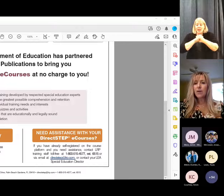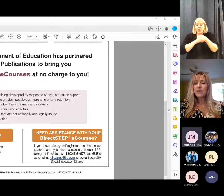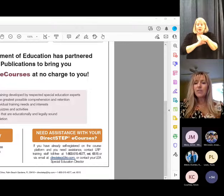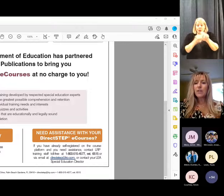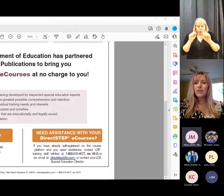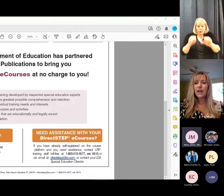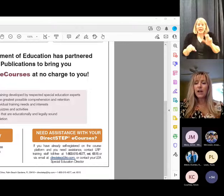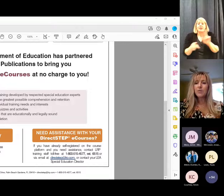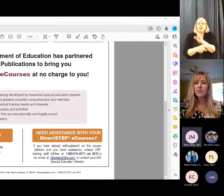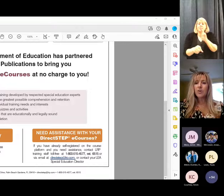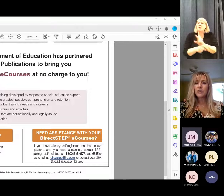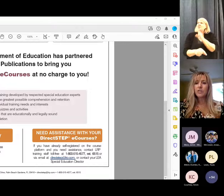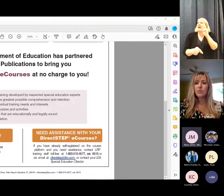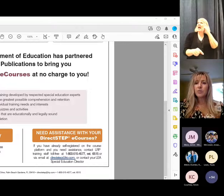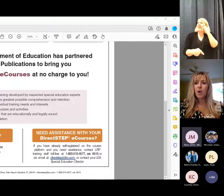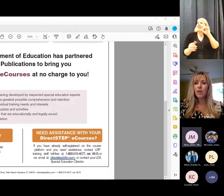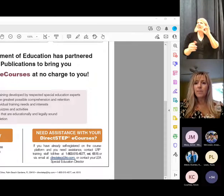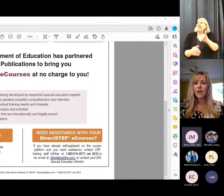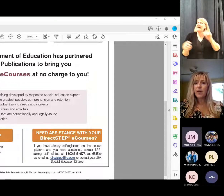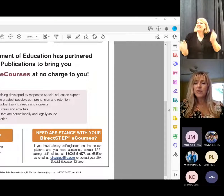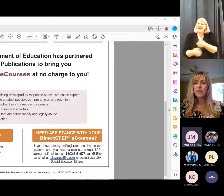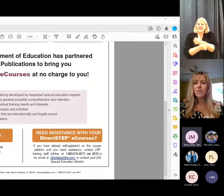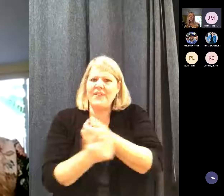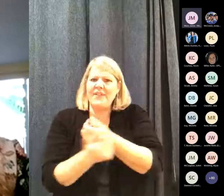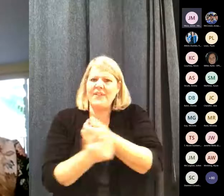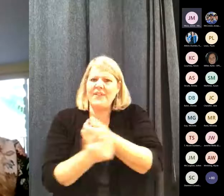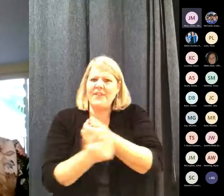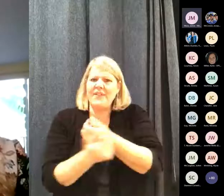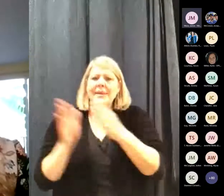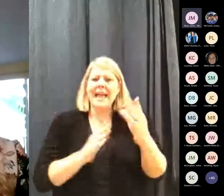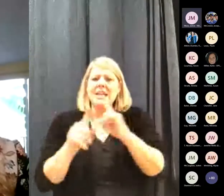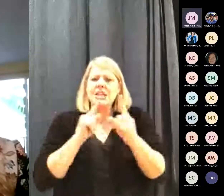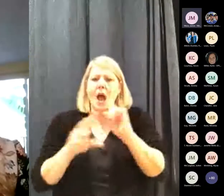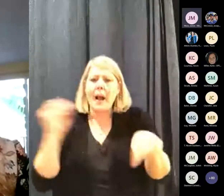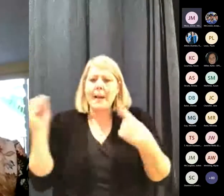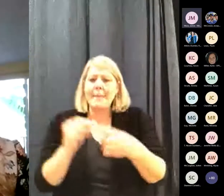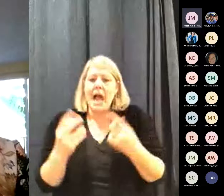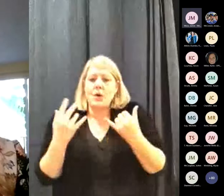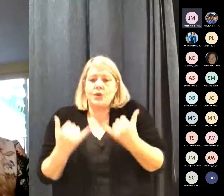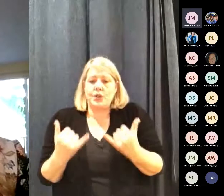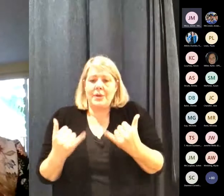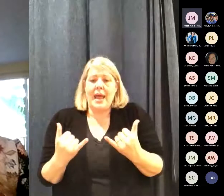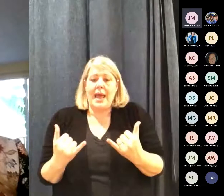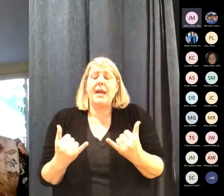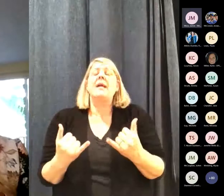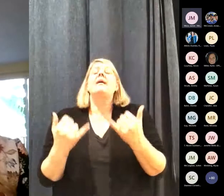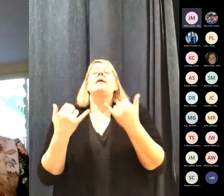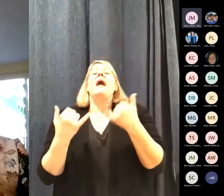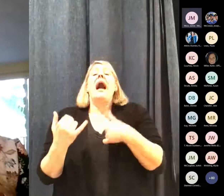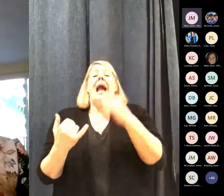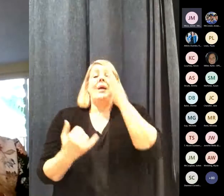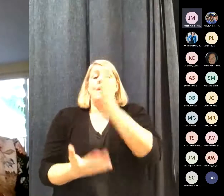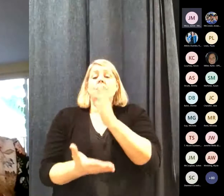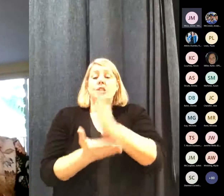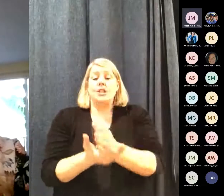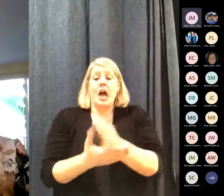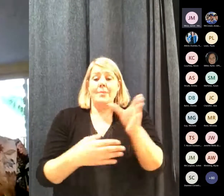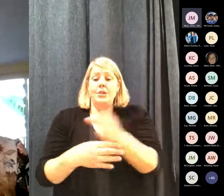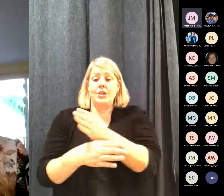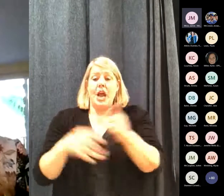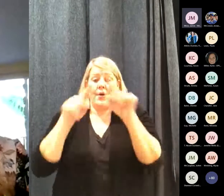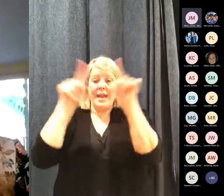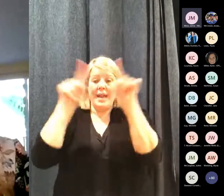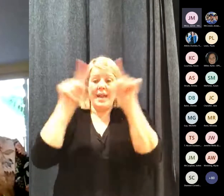And I think that was everything that I was going to talk about. So I'm going to stop sharing now and come back. And okay,